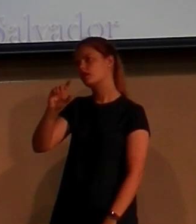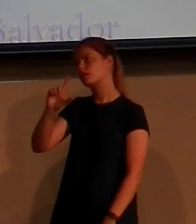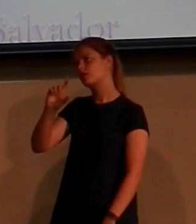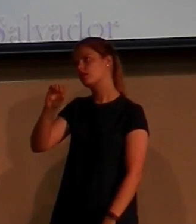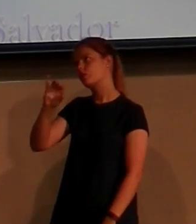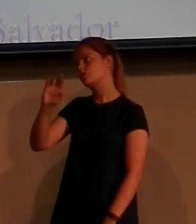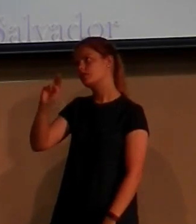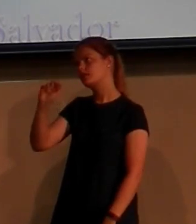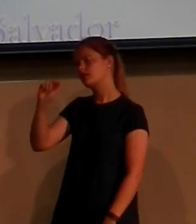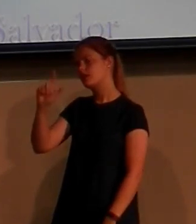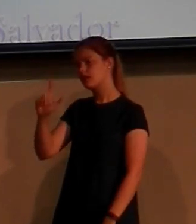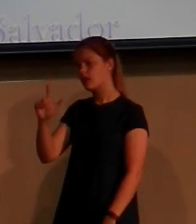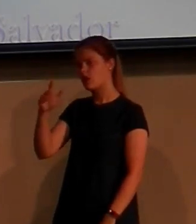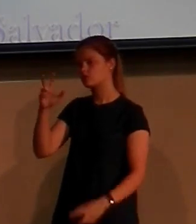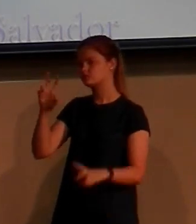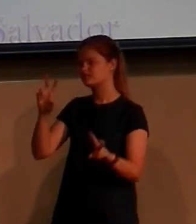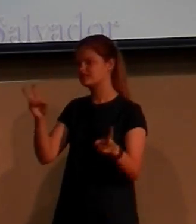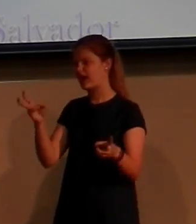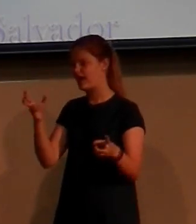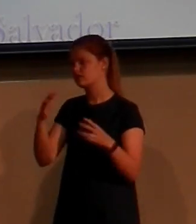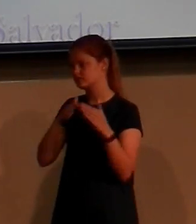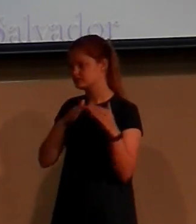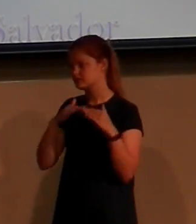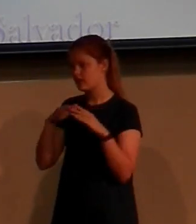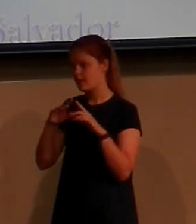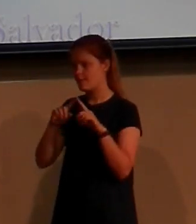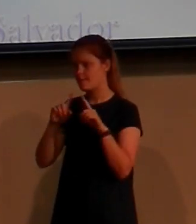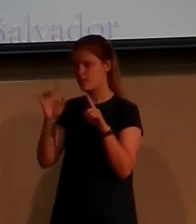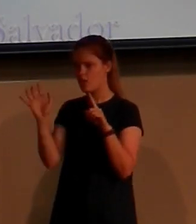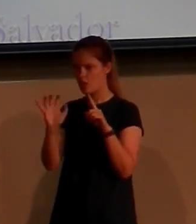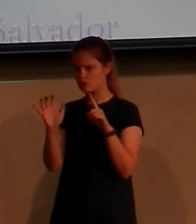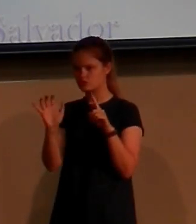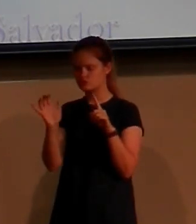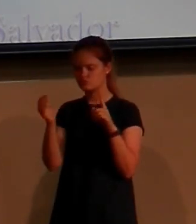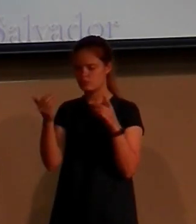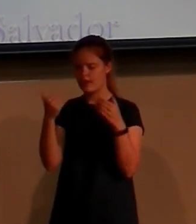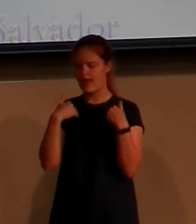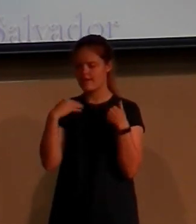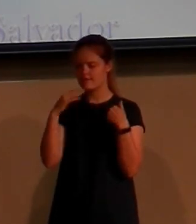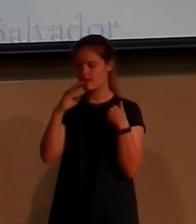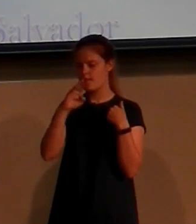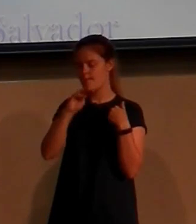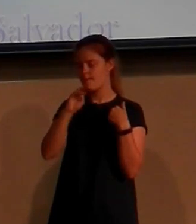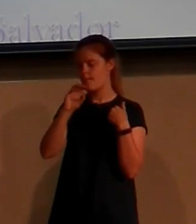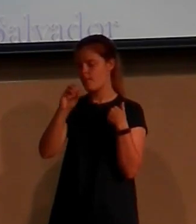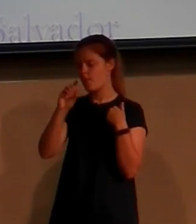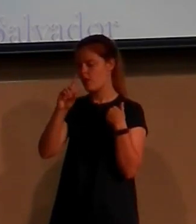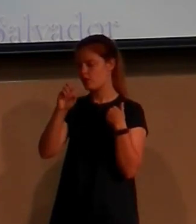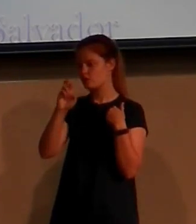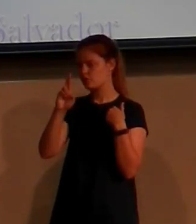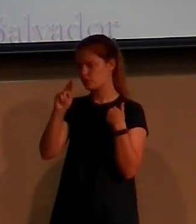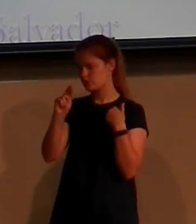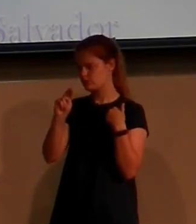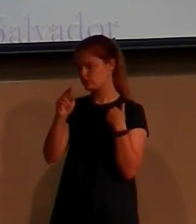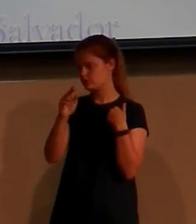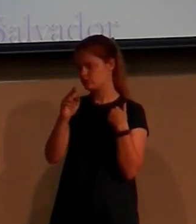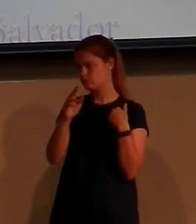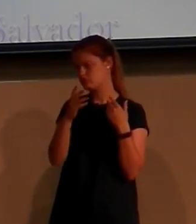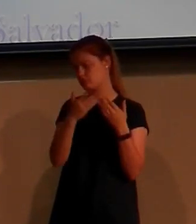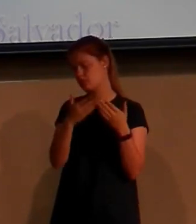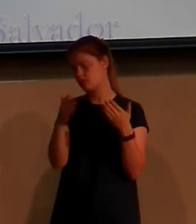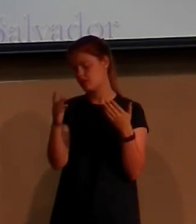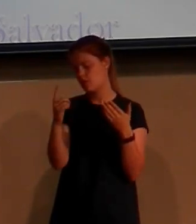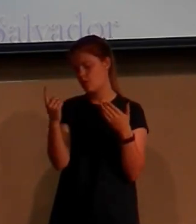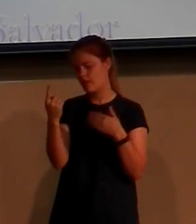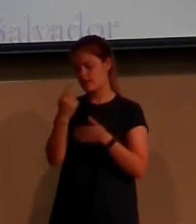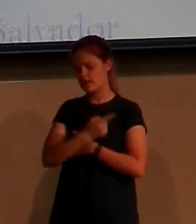San Salvador especially, but also it's a mix with some modern stuff. One day we were in